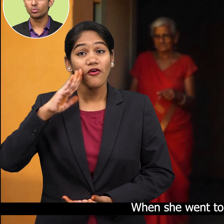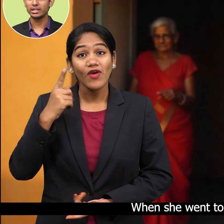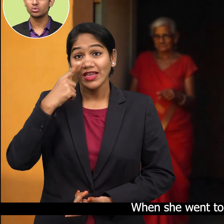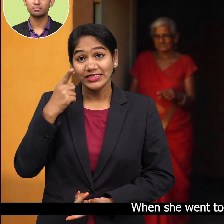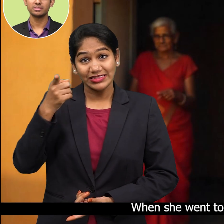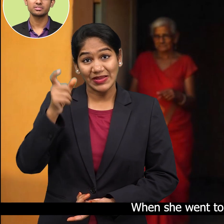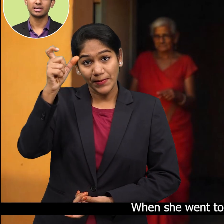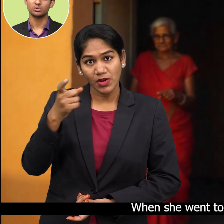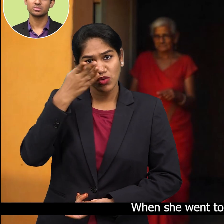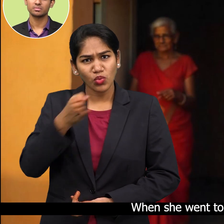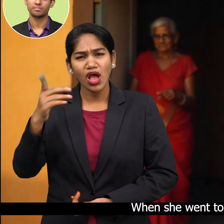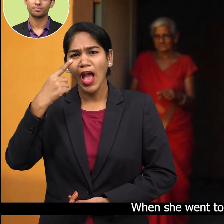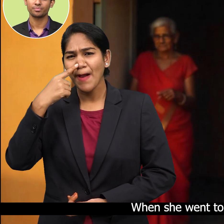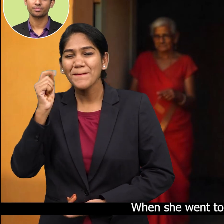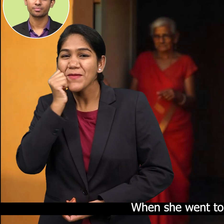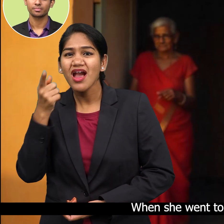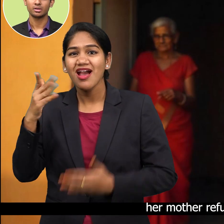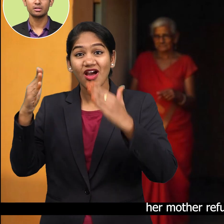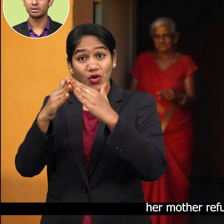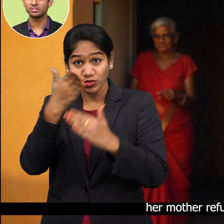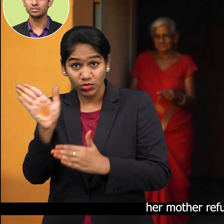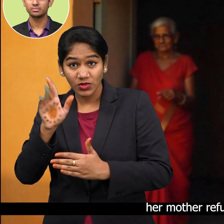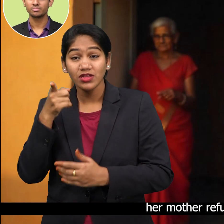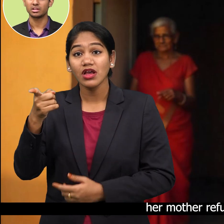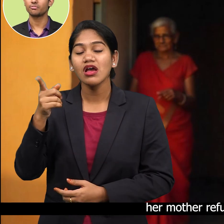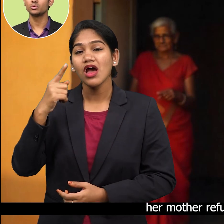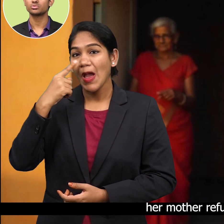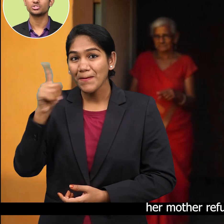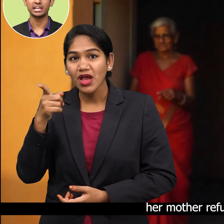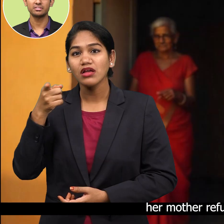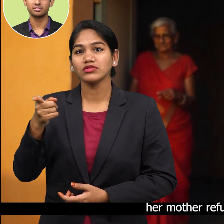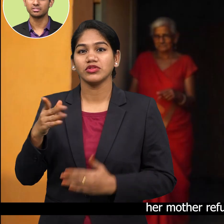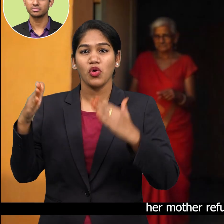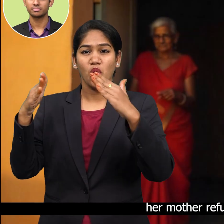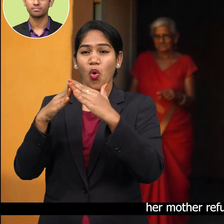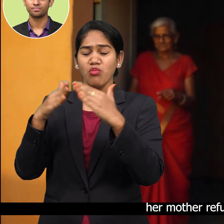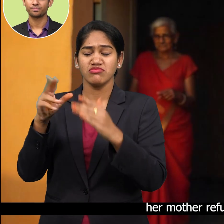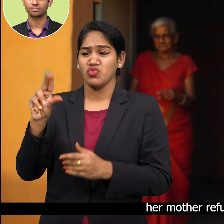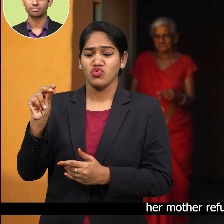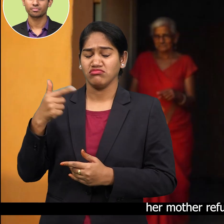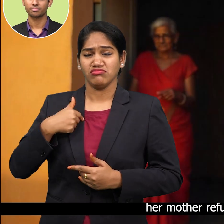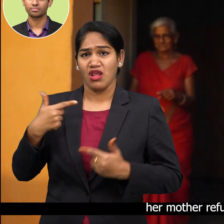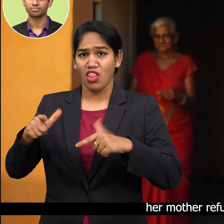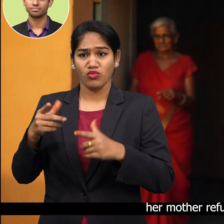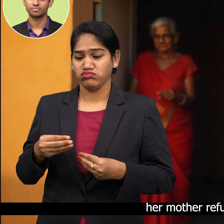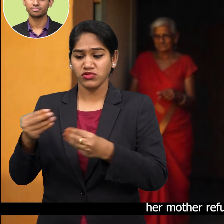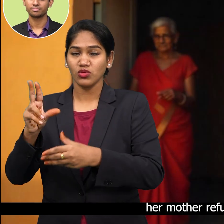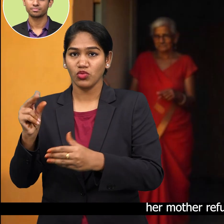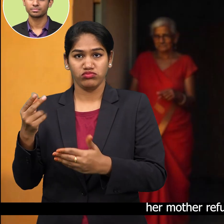When she went to her mother's house, her mother refused to shelter her.